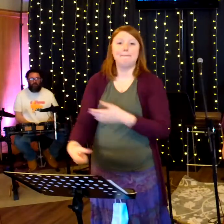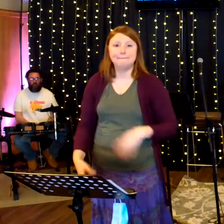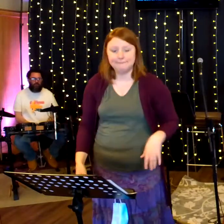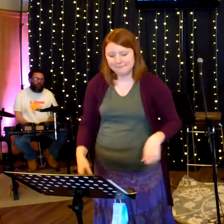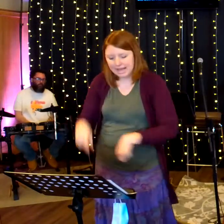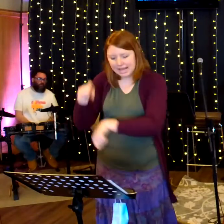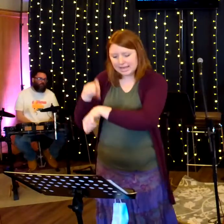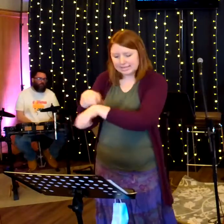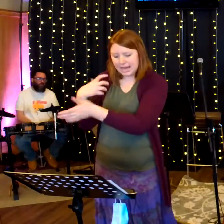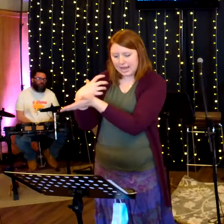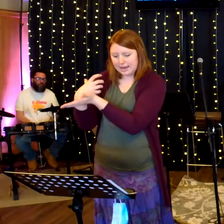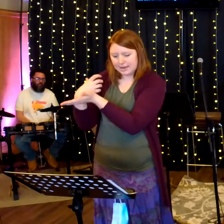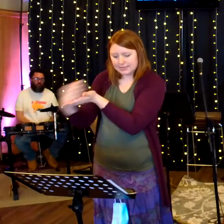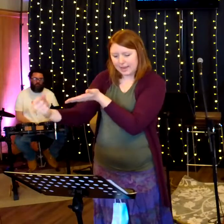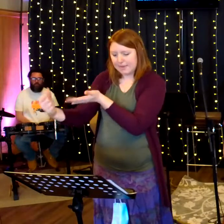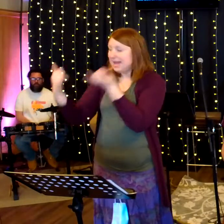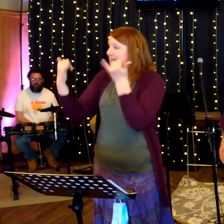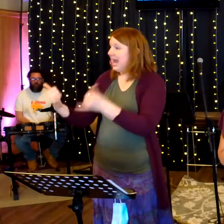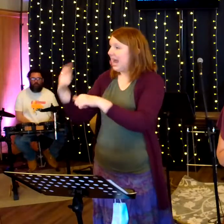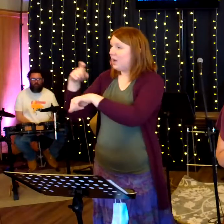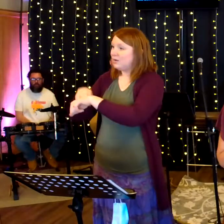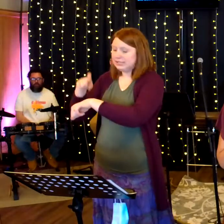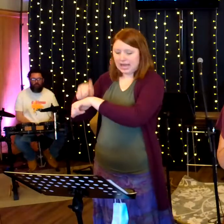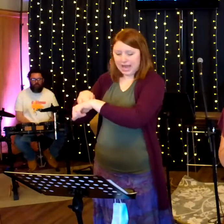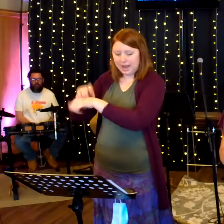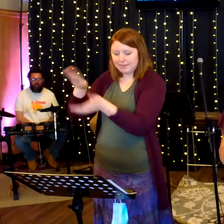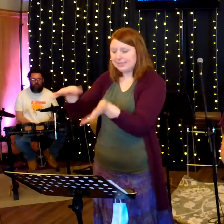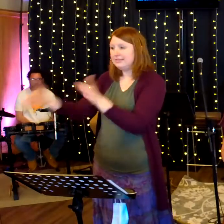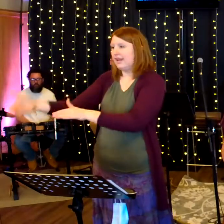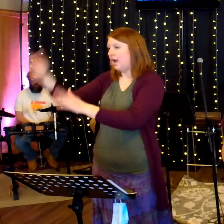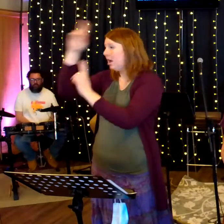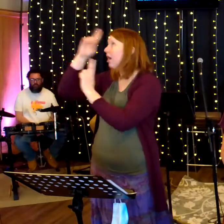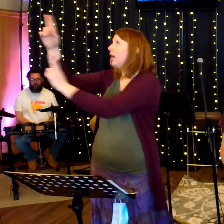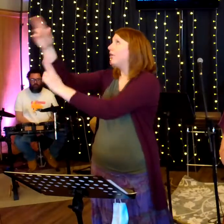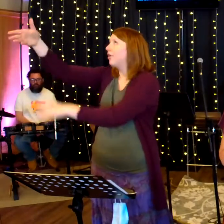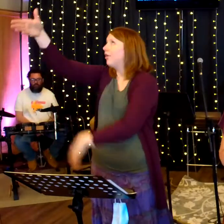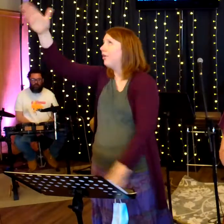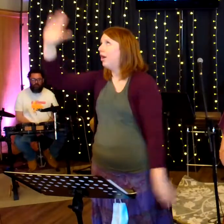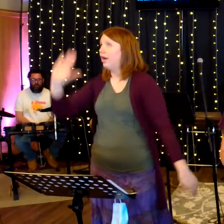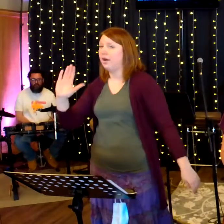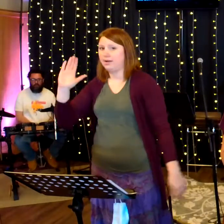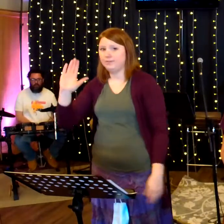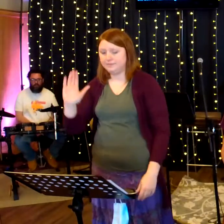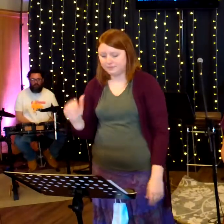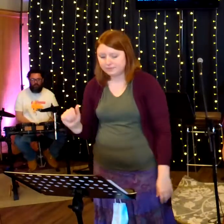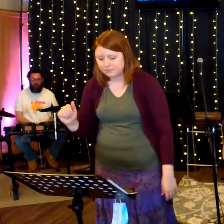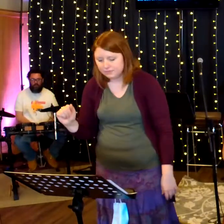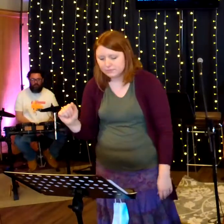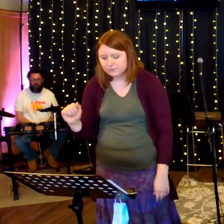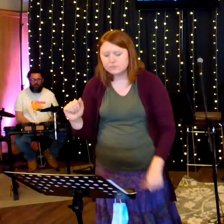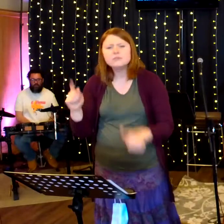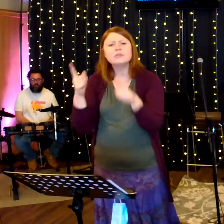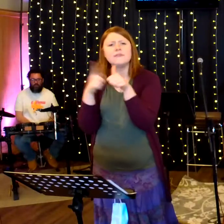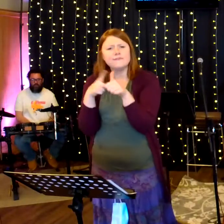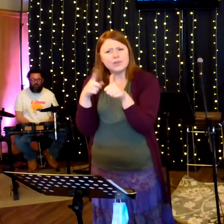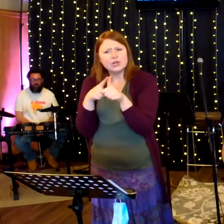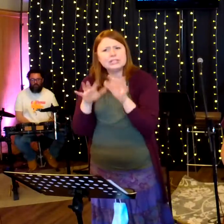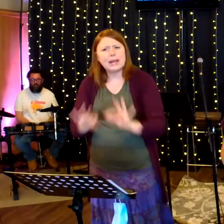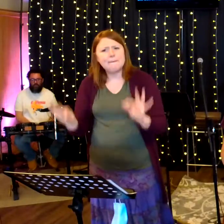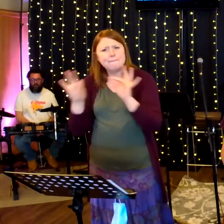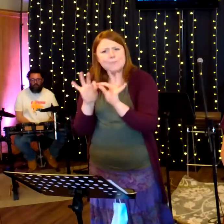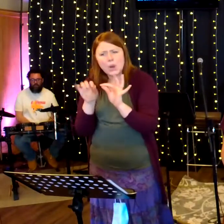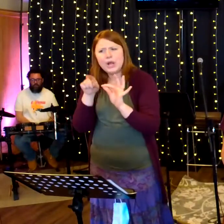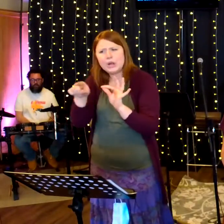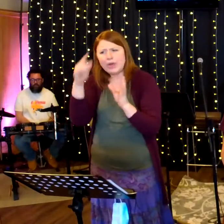The time has come for the Son of Man to be glorified. So the first thing that I think is really important for us to see